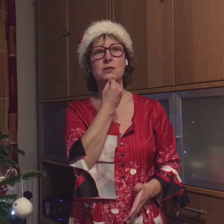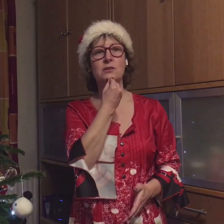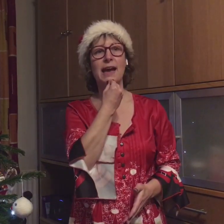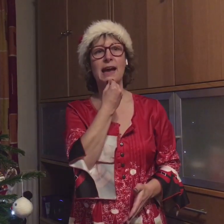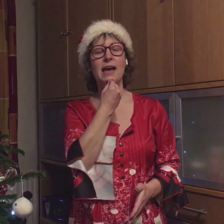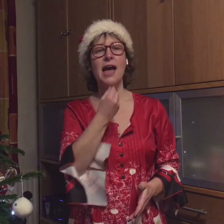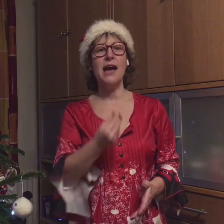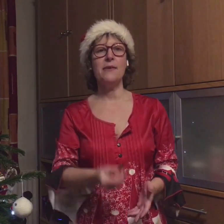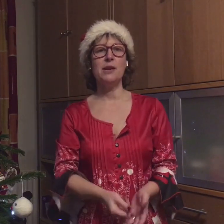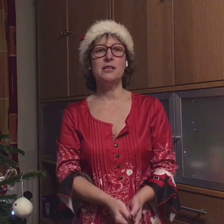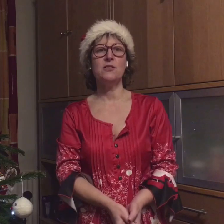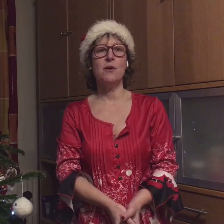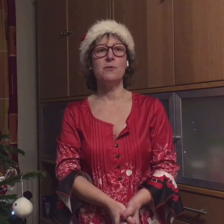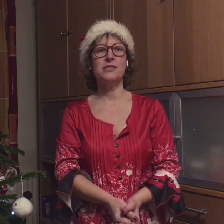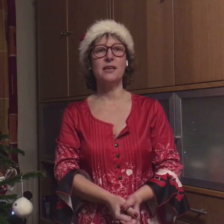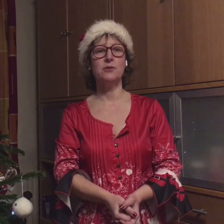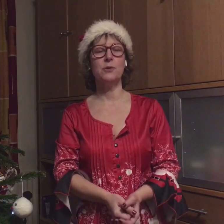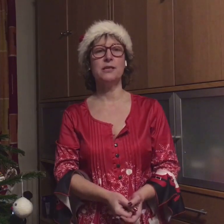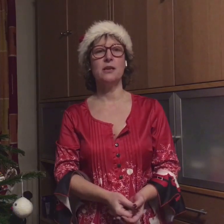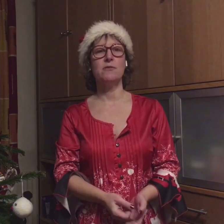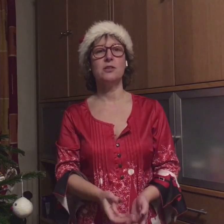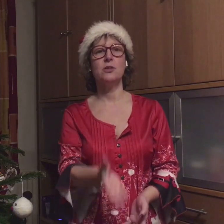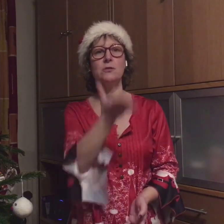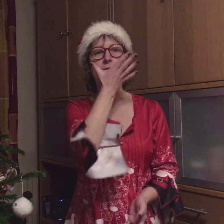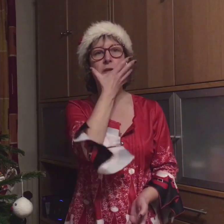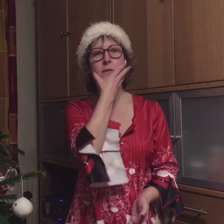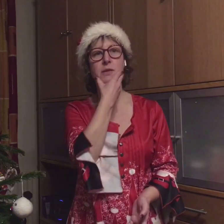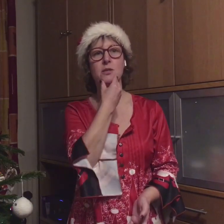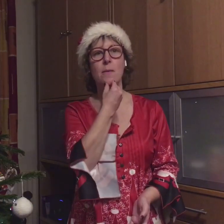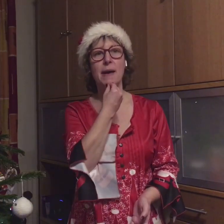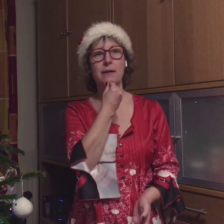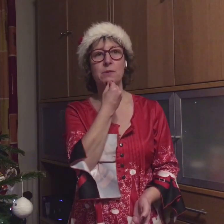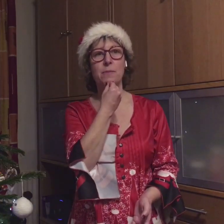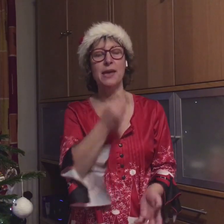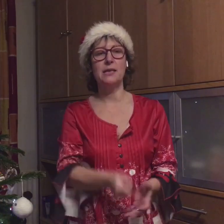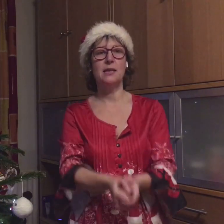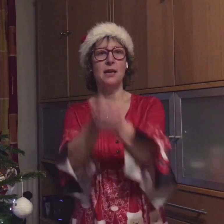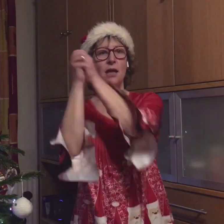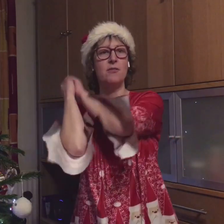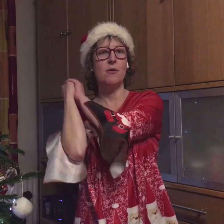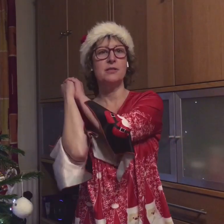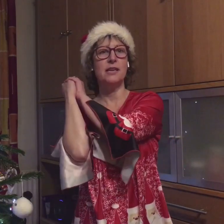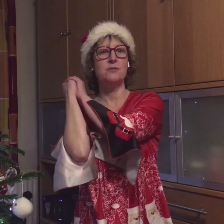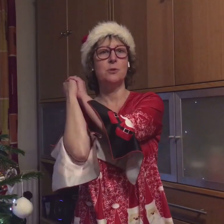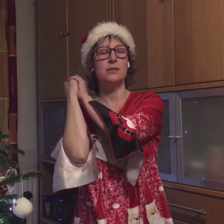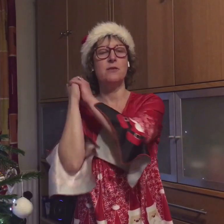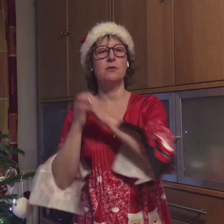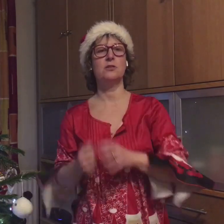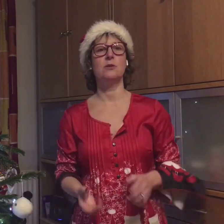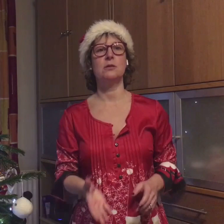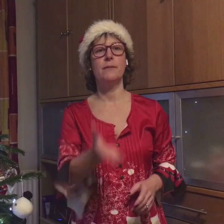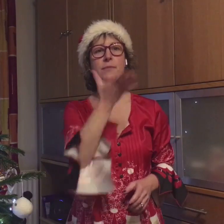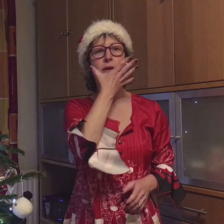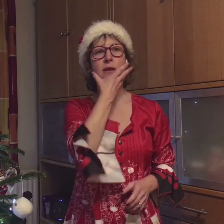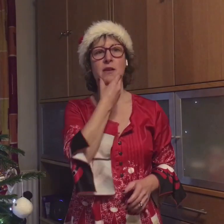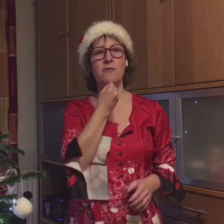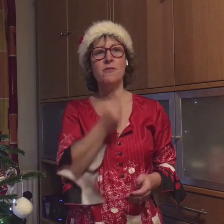do that. And then we're going to throw the sack of toys over our shoulder. So we're going to do a man with a beard and throw our sack of toys over our shoulder.